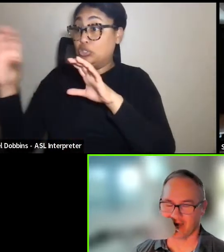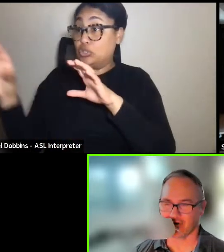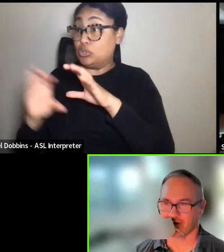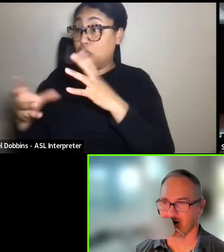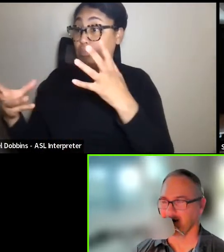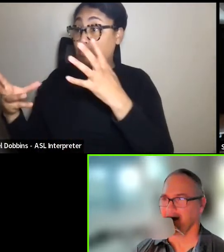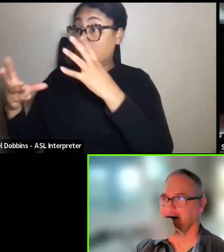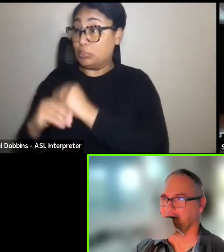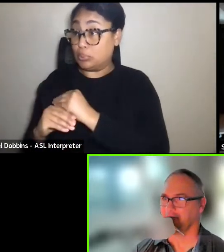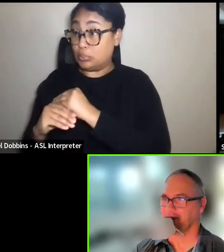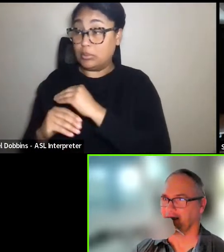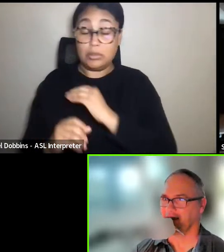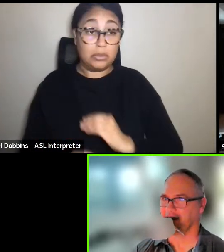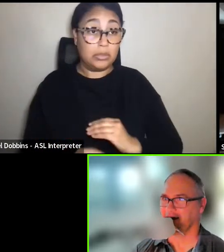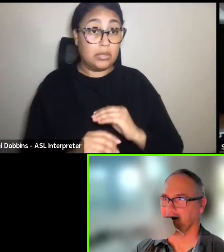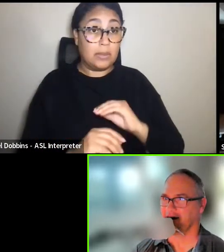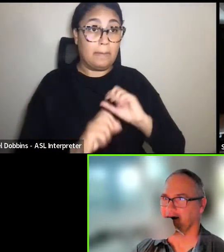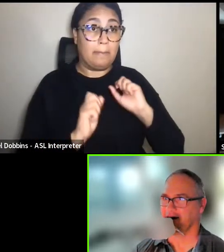back together,